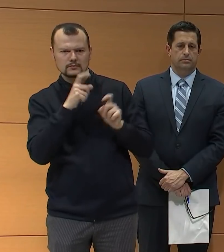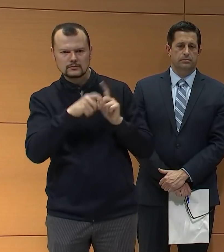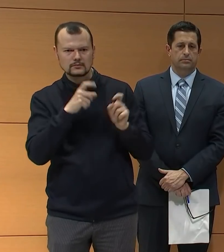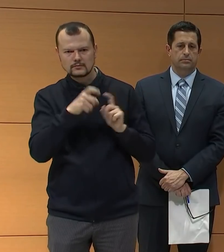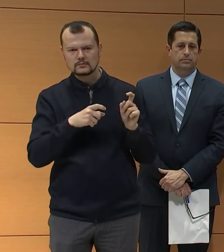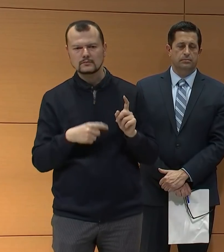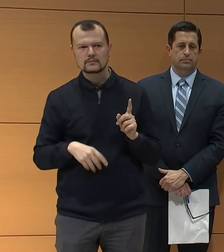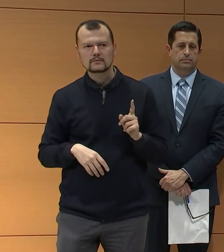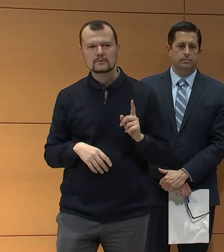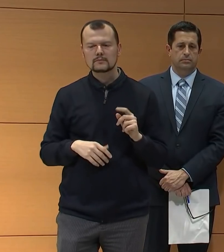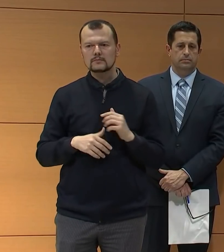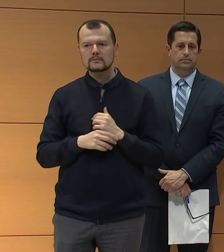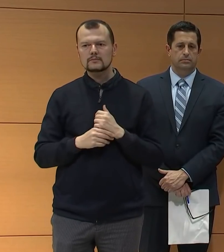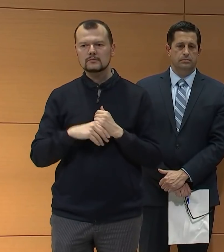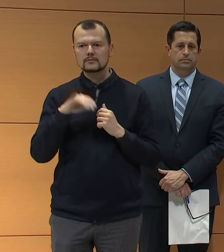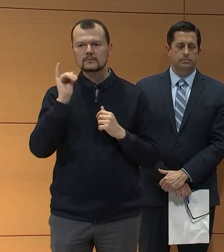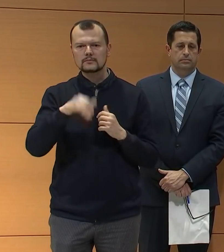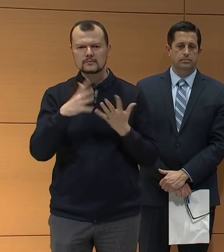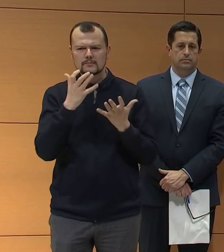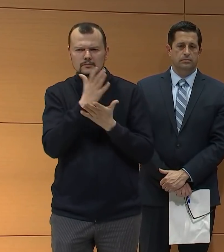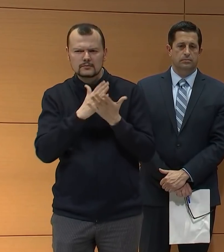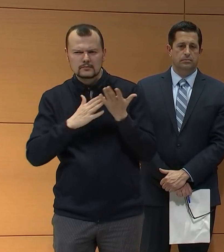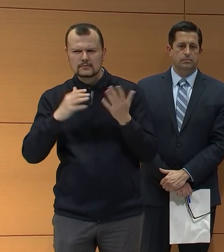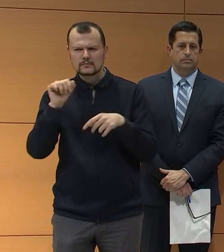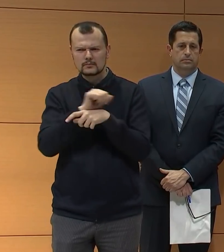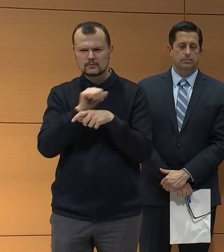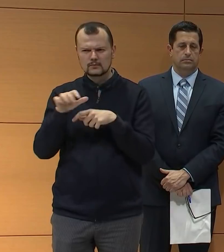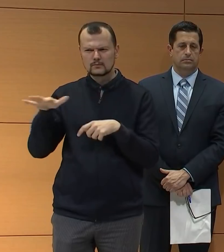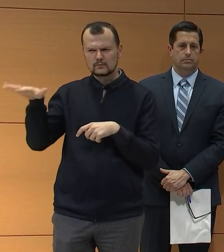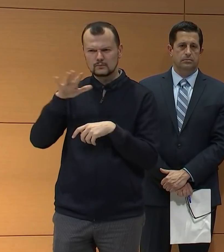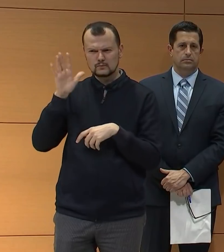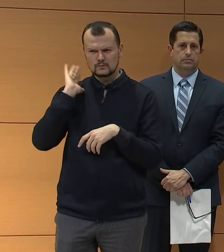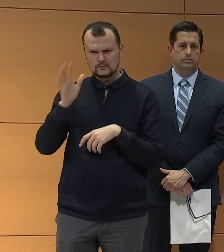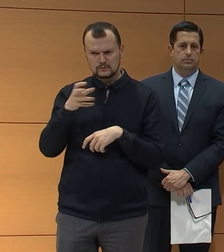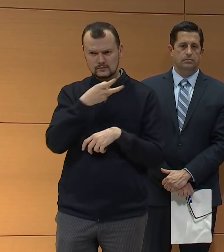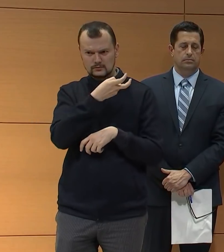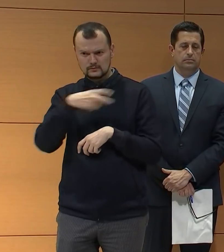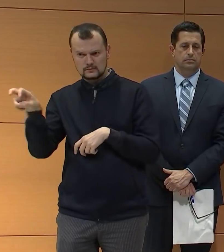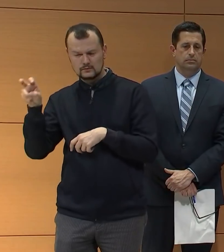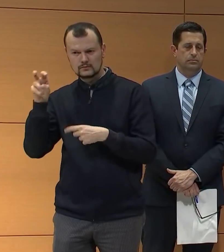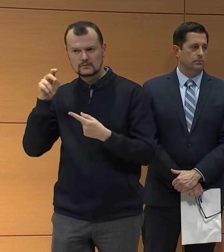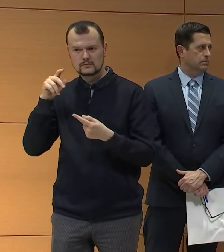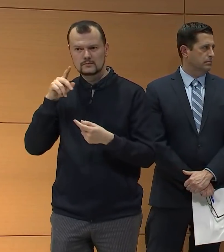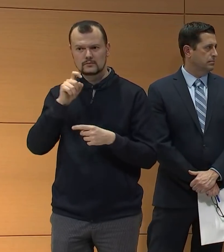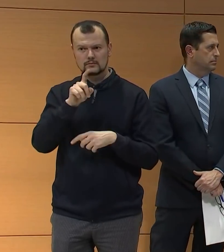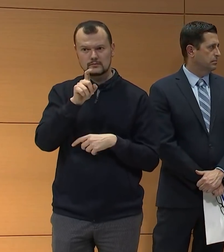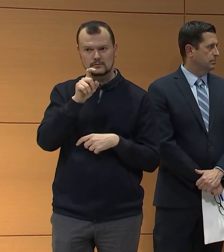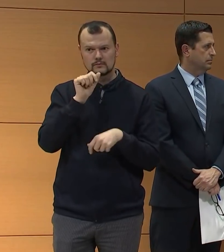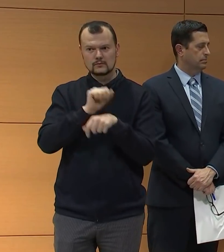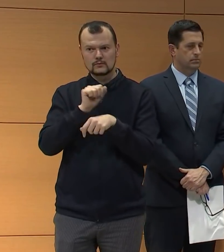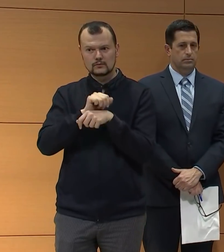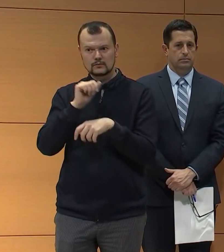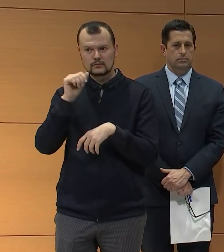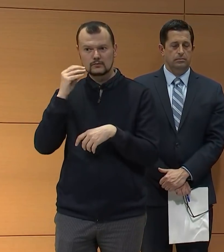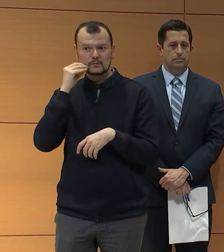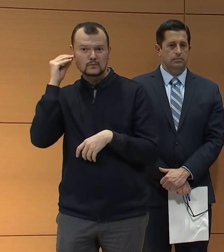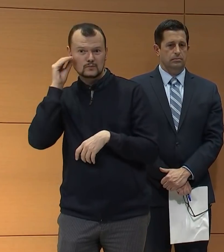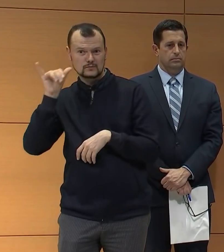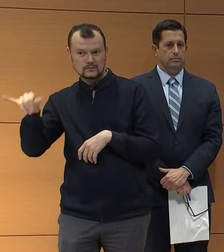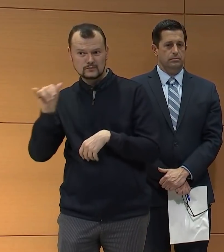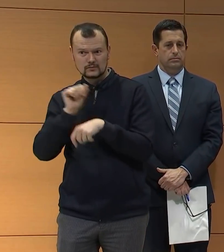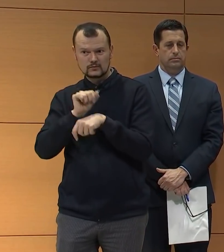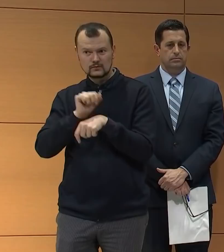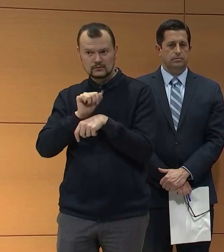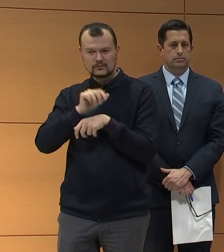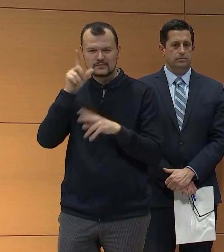some employees are going to start transitioning to telework. I was hoping to get more details on that and what the county will do